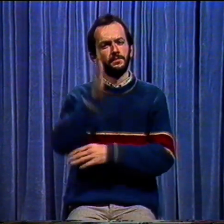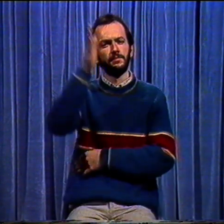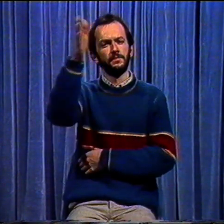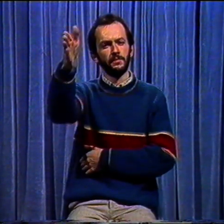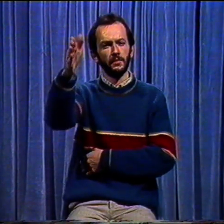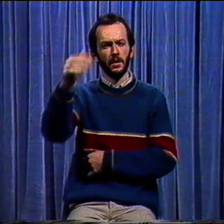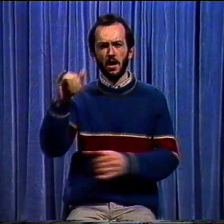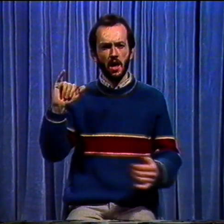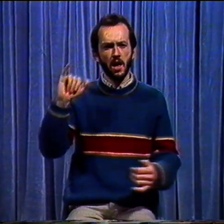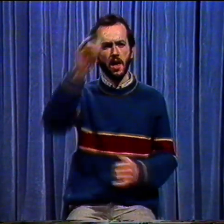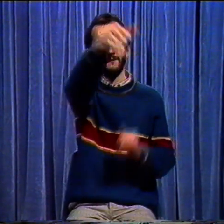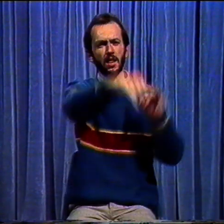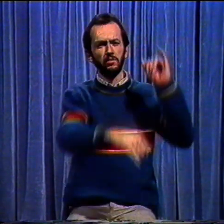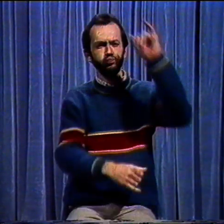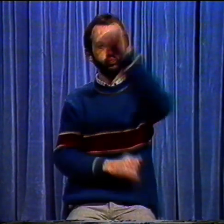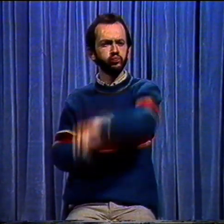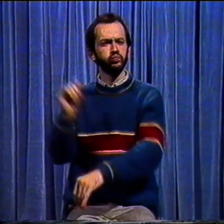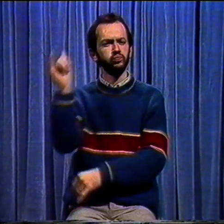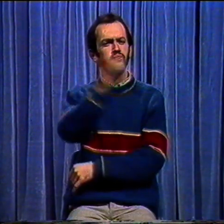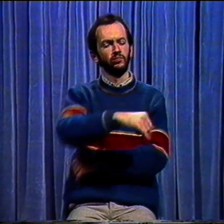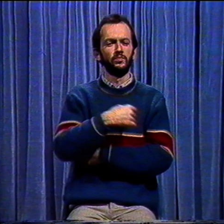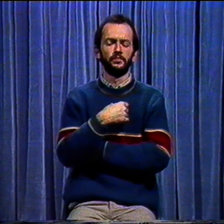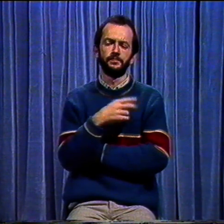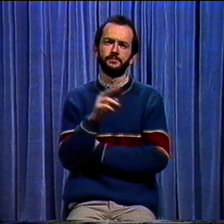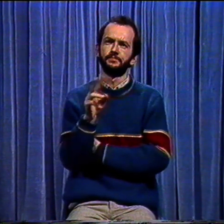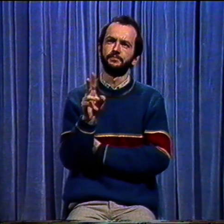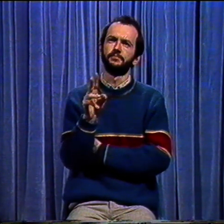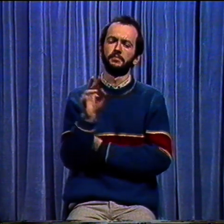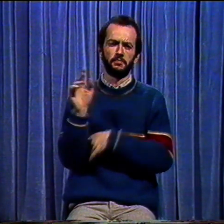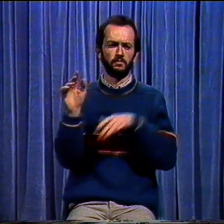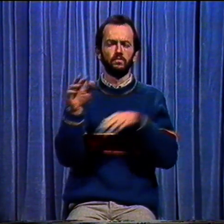I went to an air display, an airfield, and I was looking at the display.